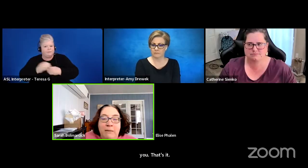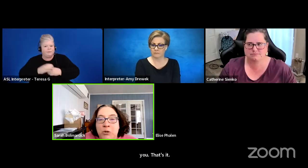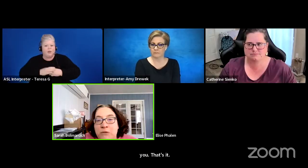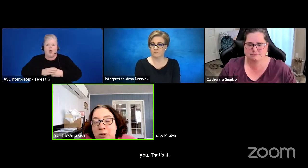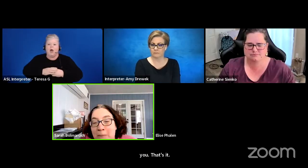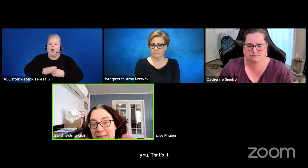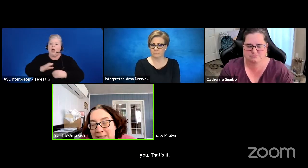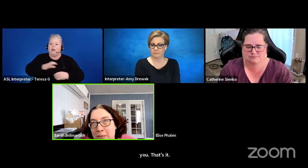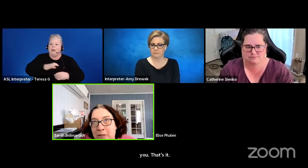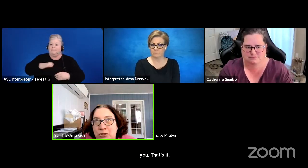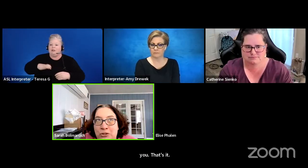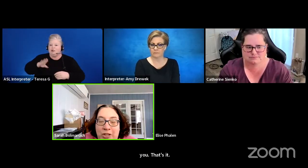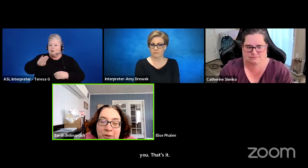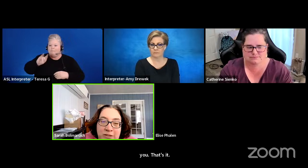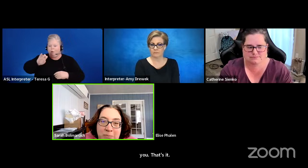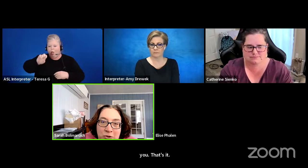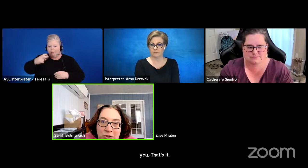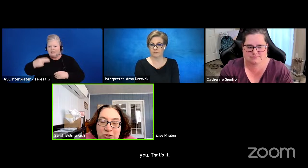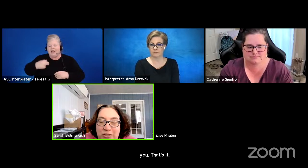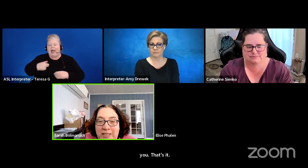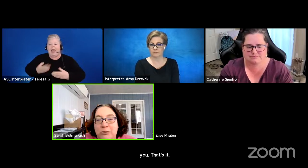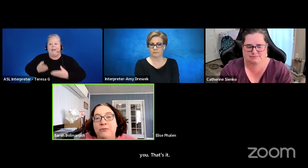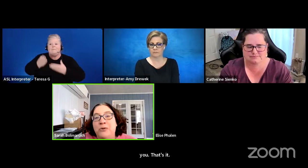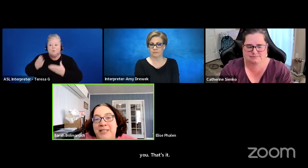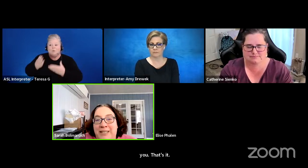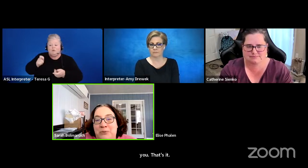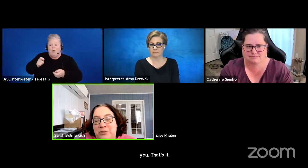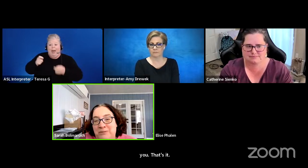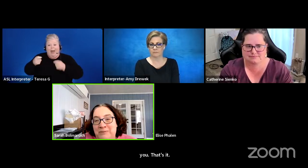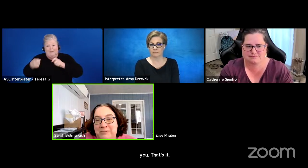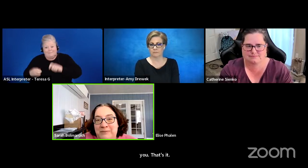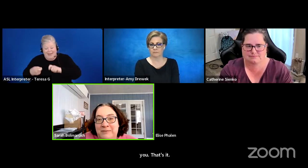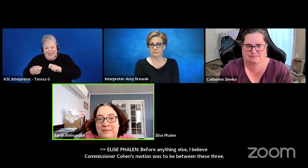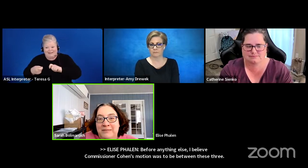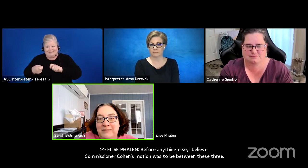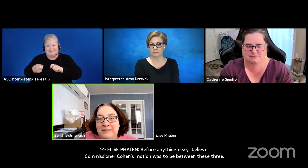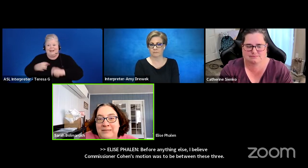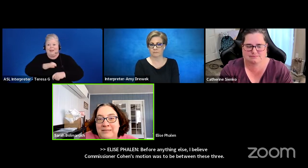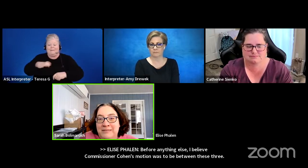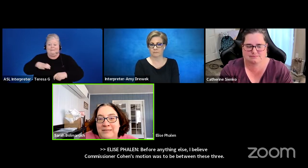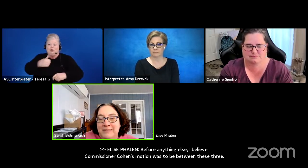All right, I move to amend Commissioner Cohen's motion so that there are 4 names.